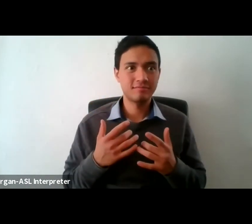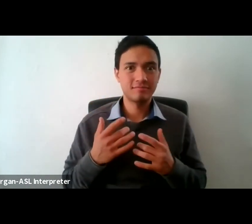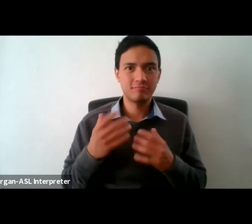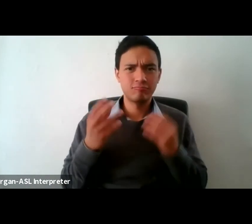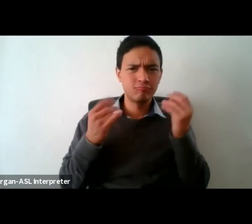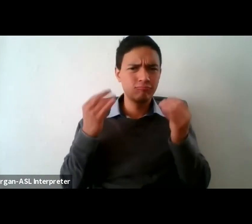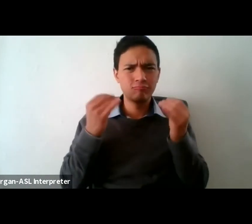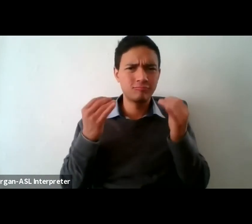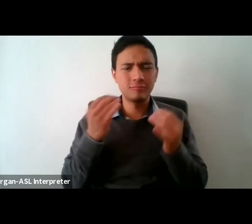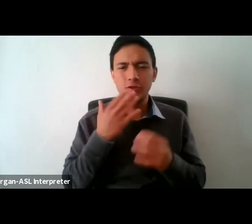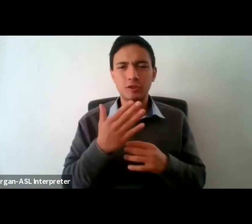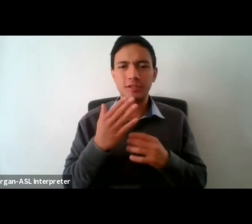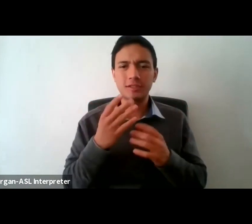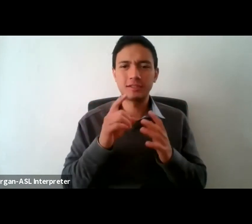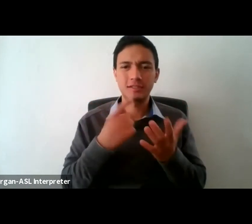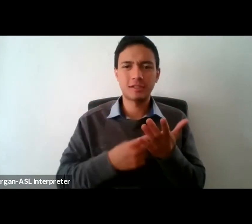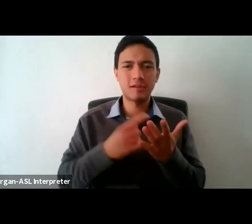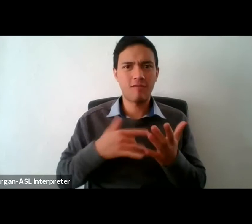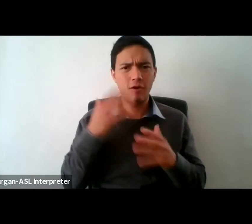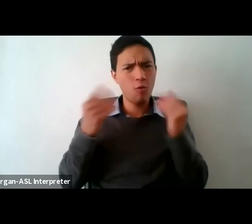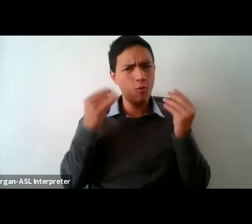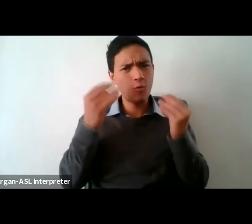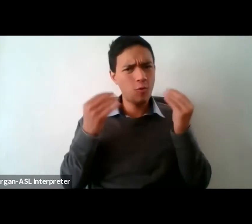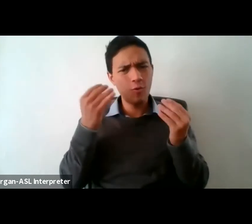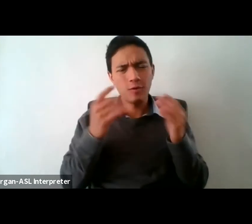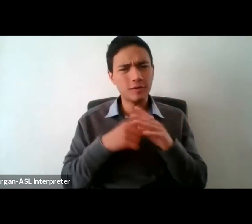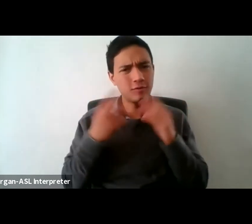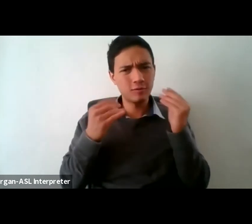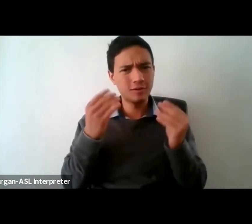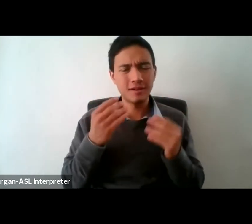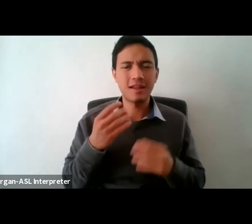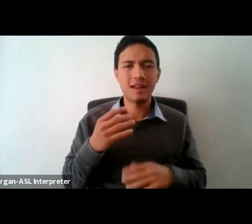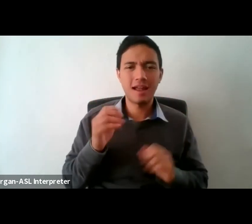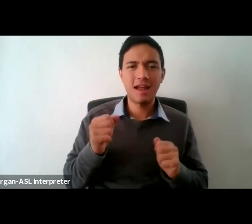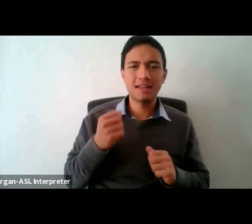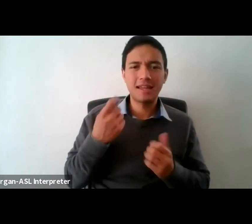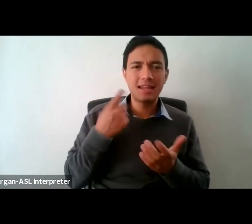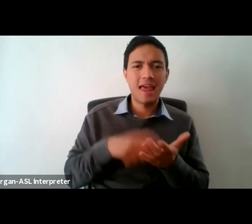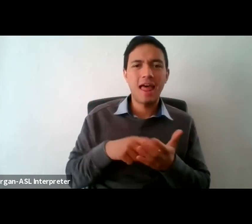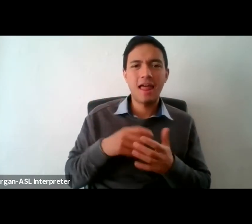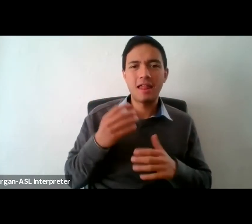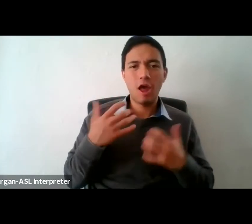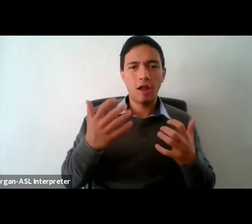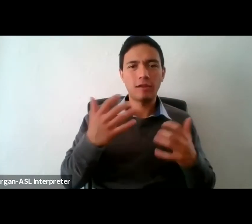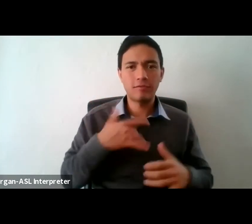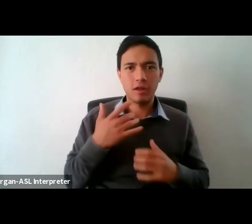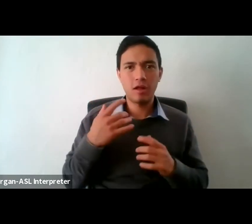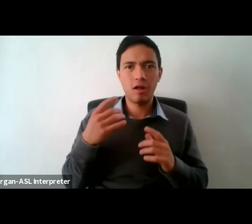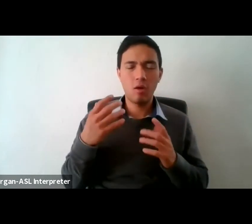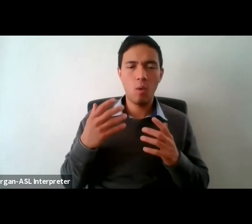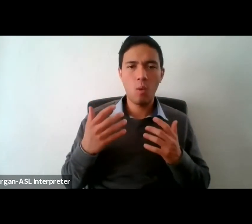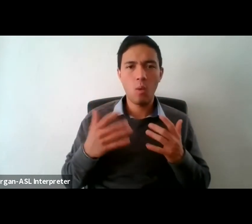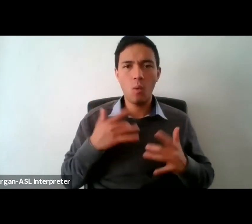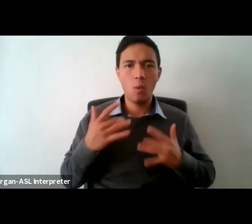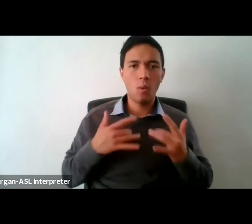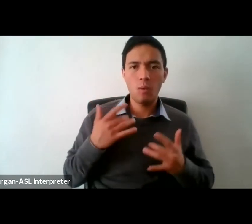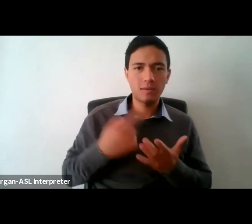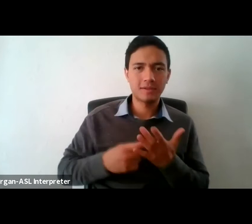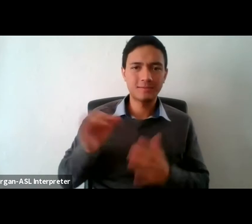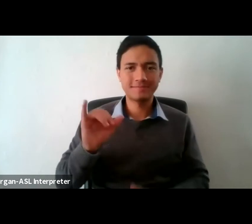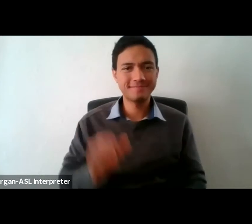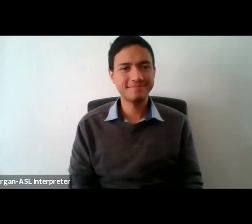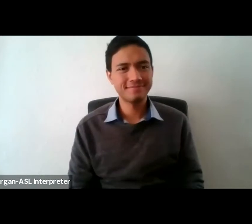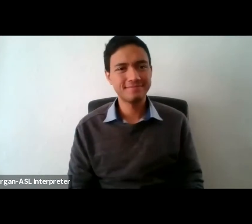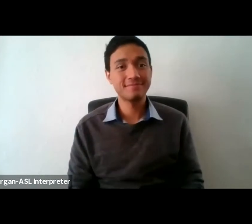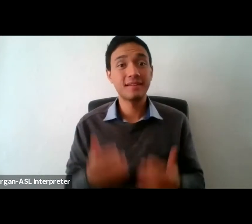are also feeling this stimulating discussion. We now turn our attention to the